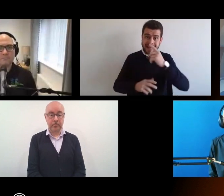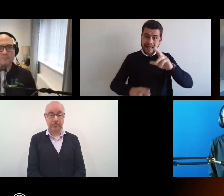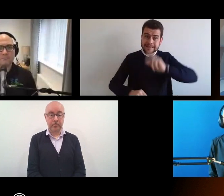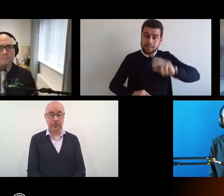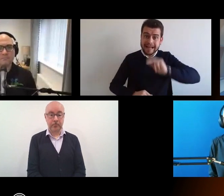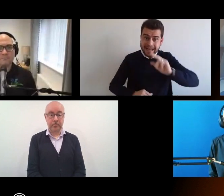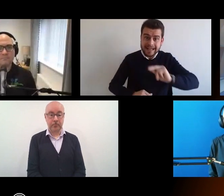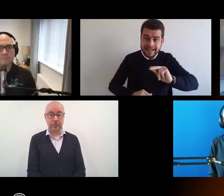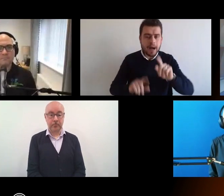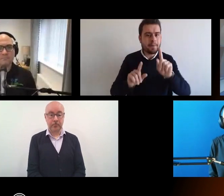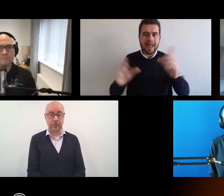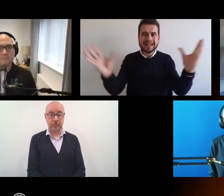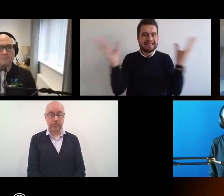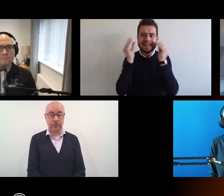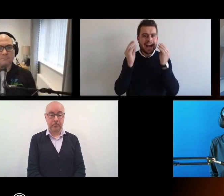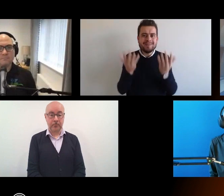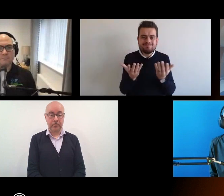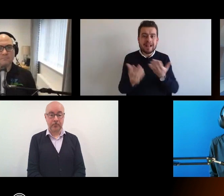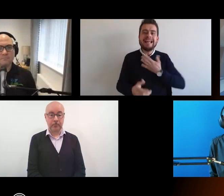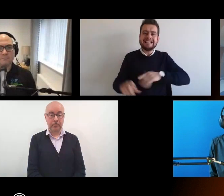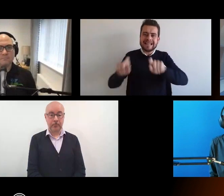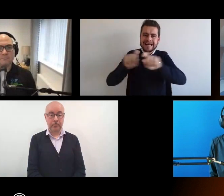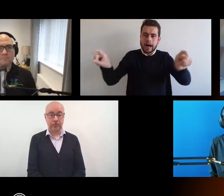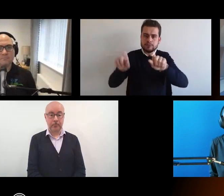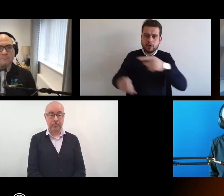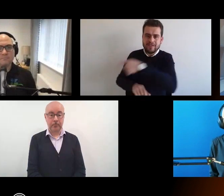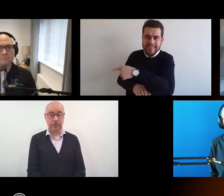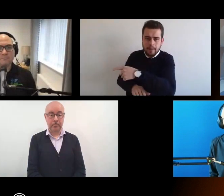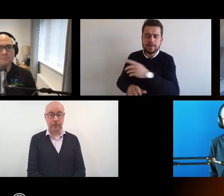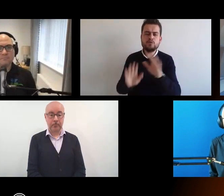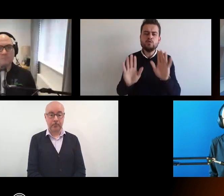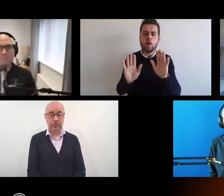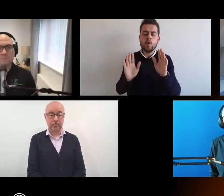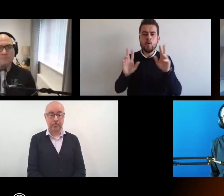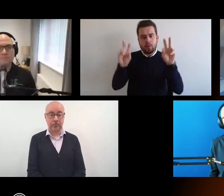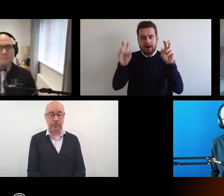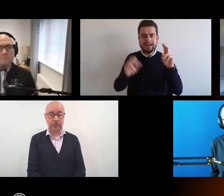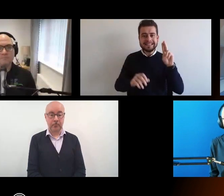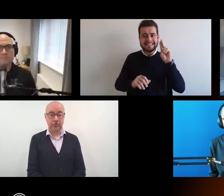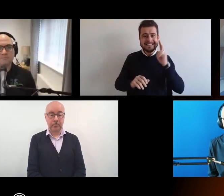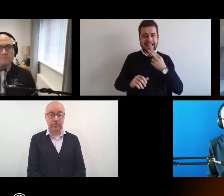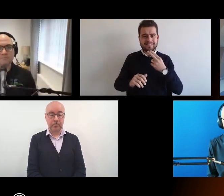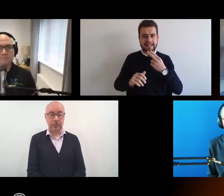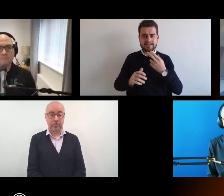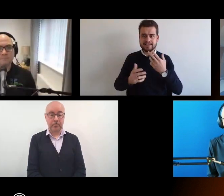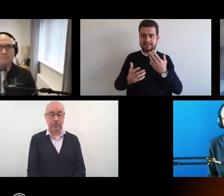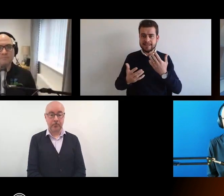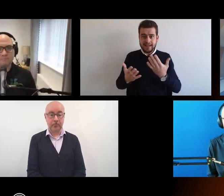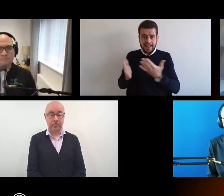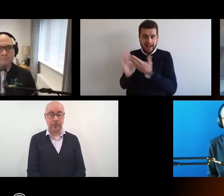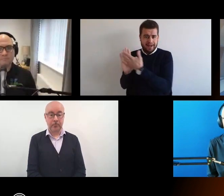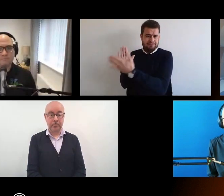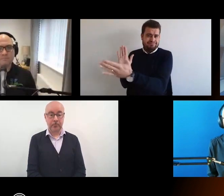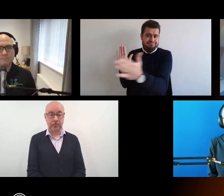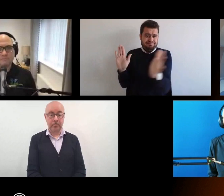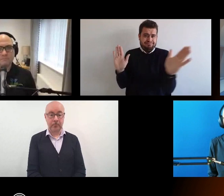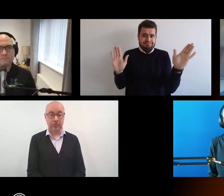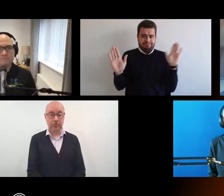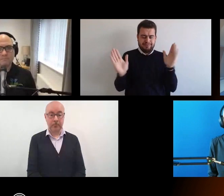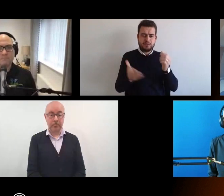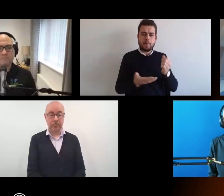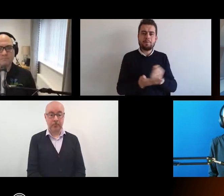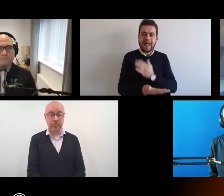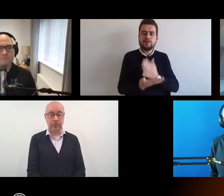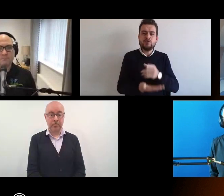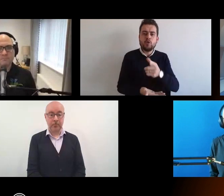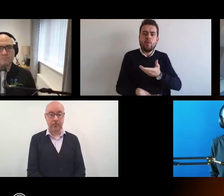loss, but actually they may be able to speak for themselves, but not be able to hear. So again, they might rely on captions. So